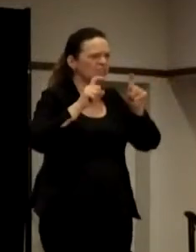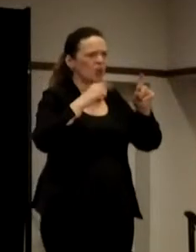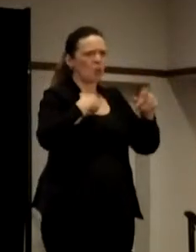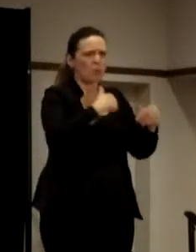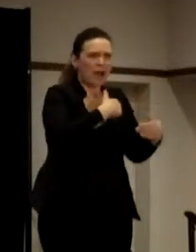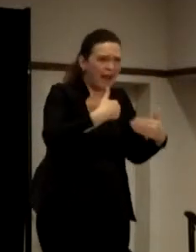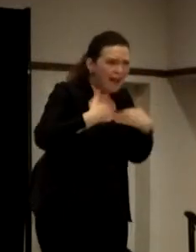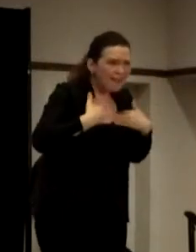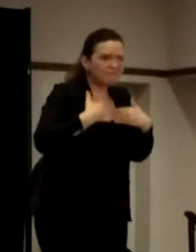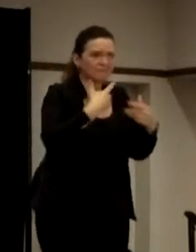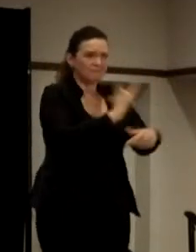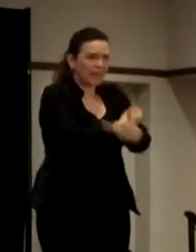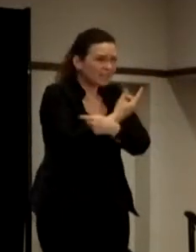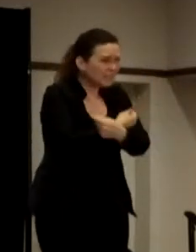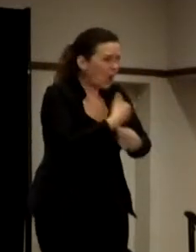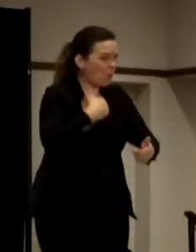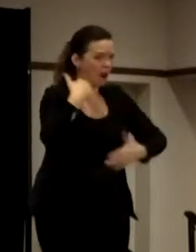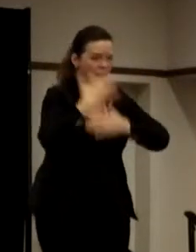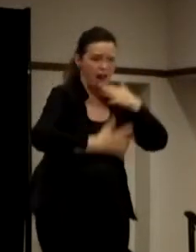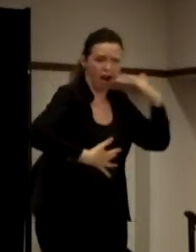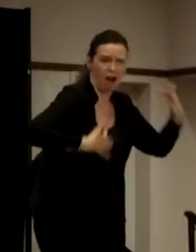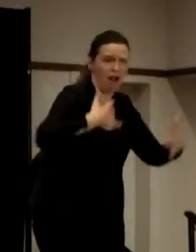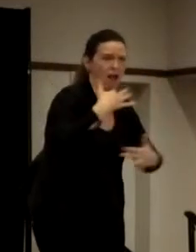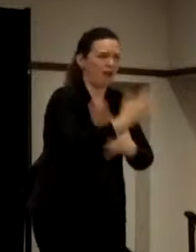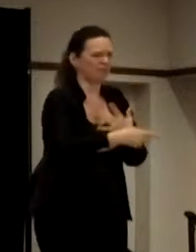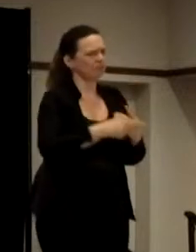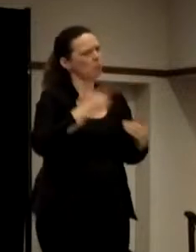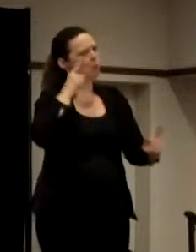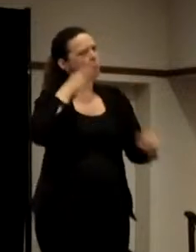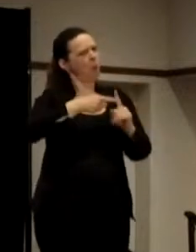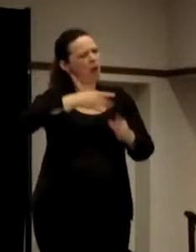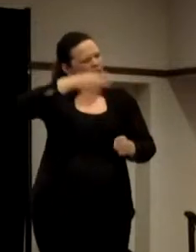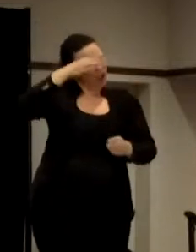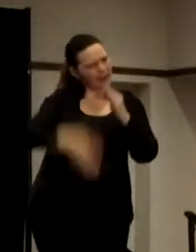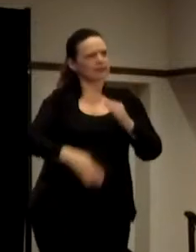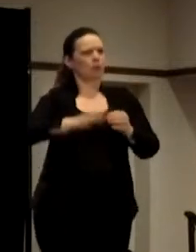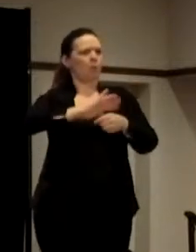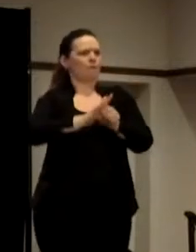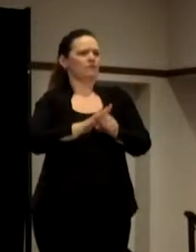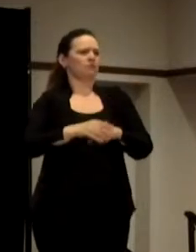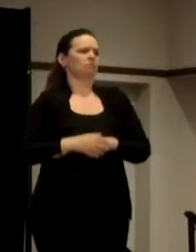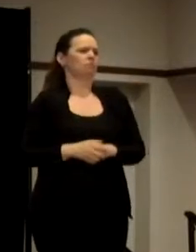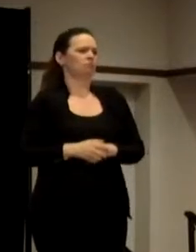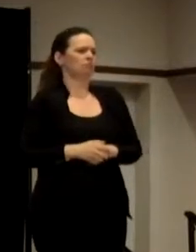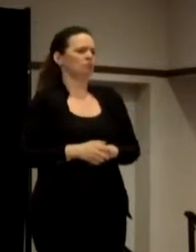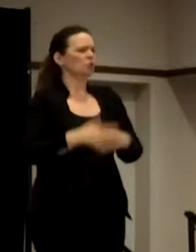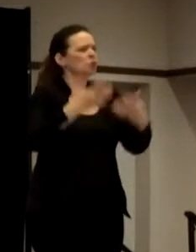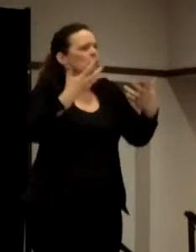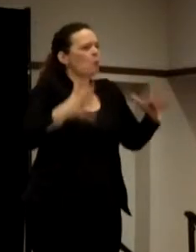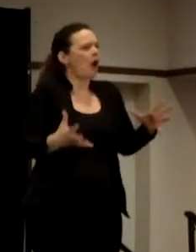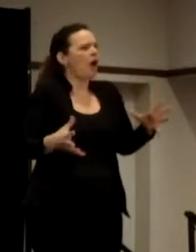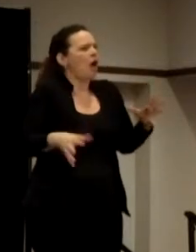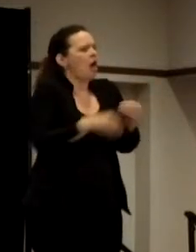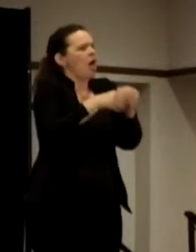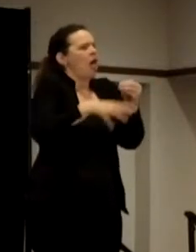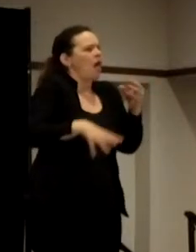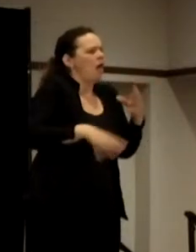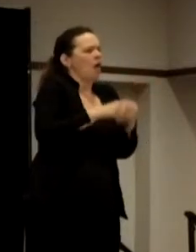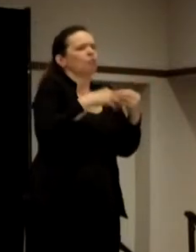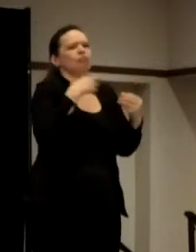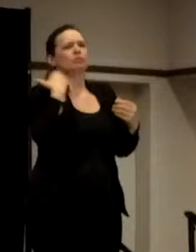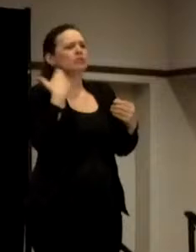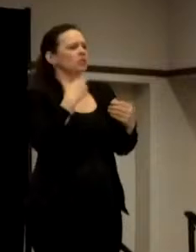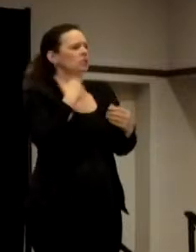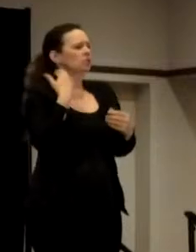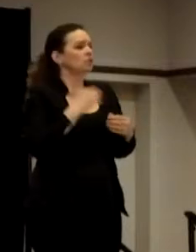policy that we believe adds more risk to this pandemic. The reality is we've done a very nice job managing this as a